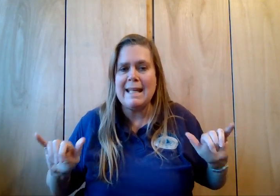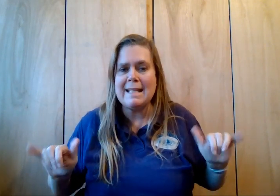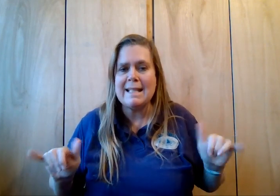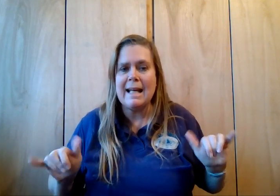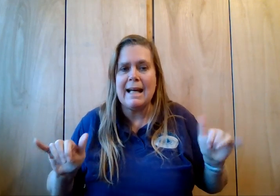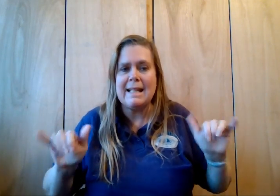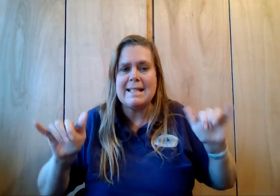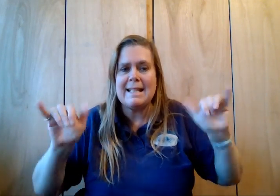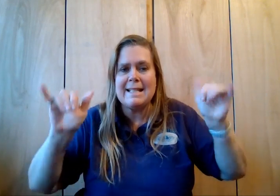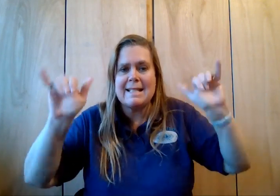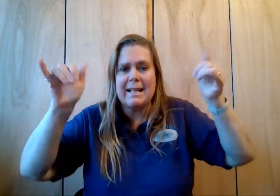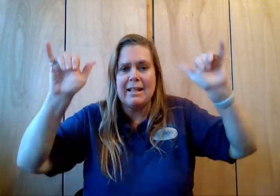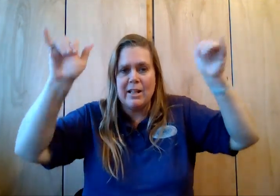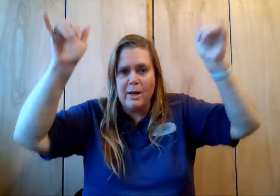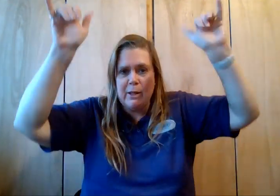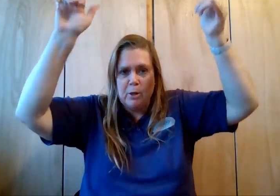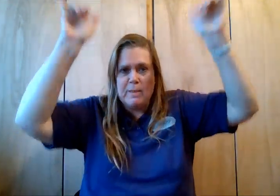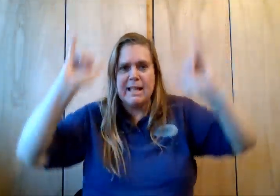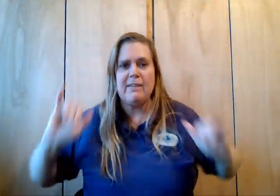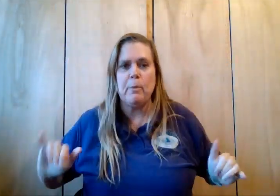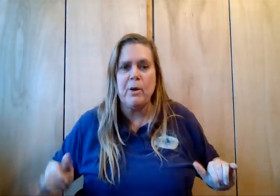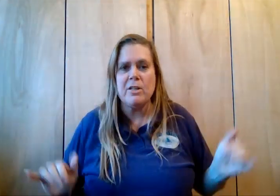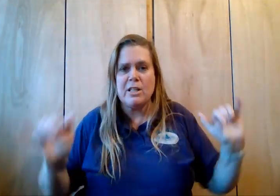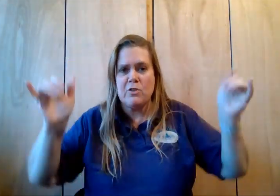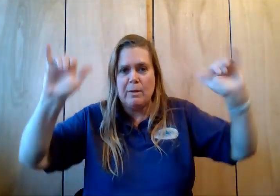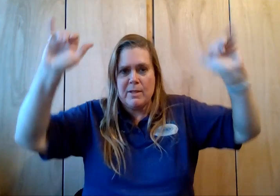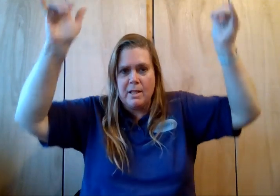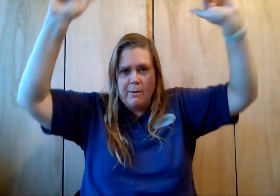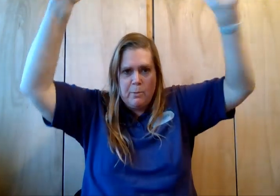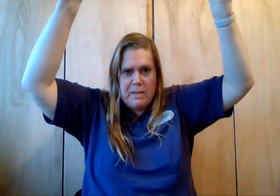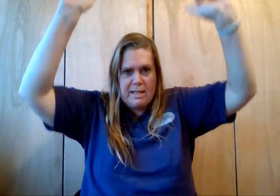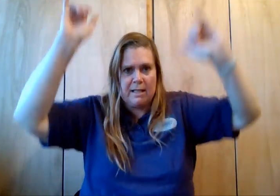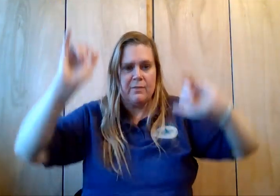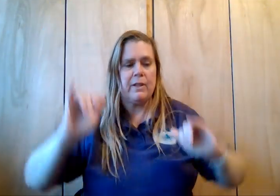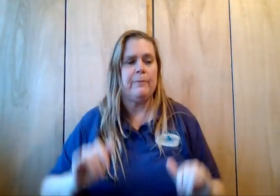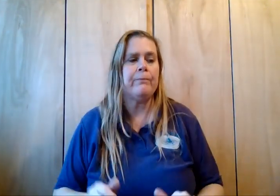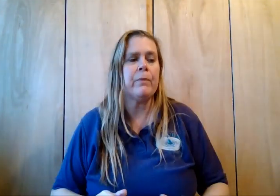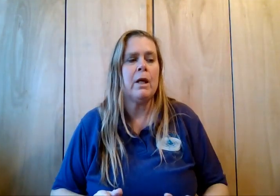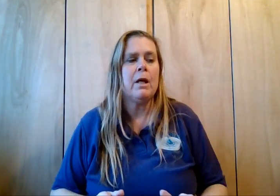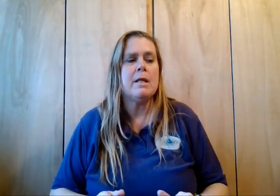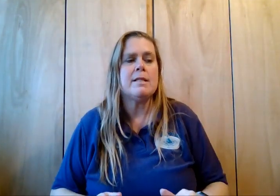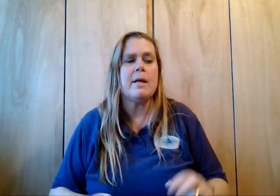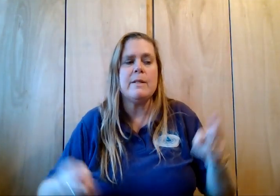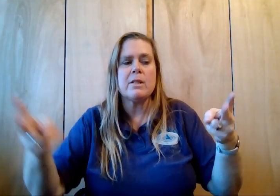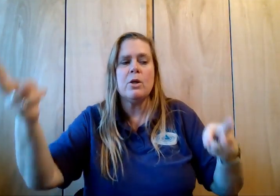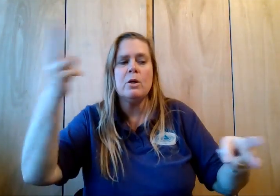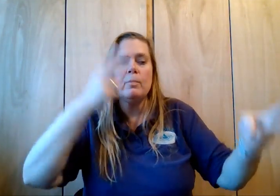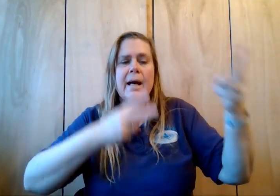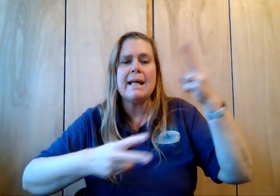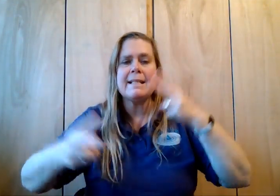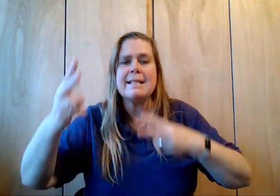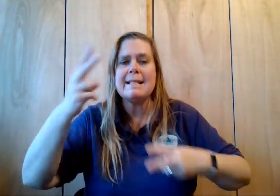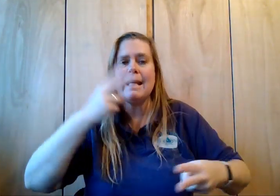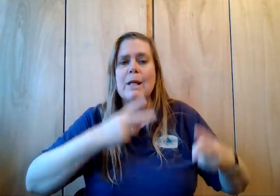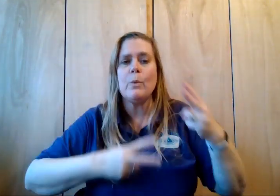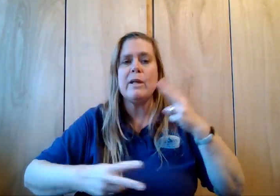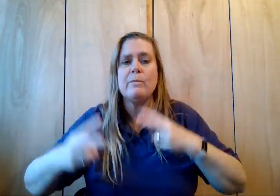and it's this sign and you're going up. It's like you've got party streamers going up at the side of you. So it's come and sing with